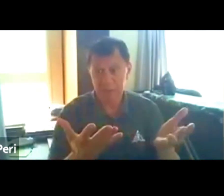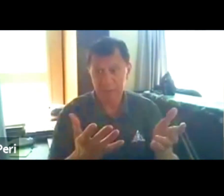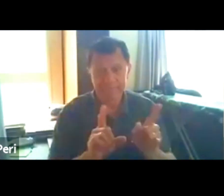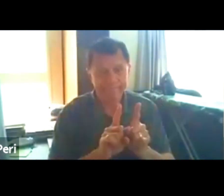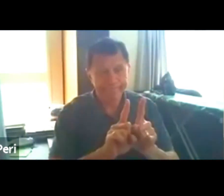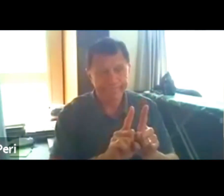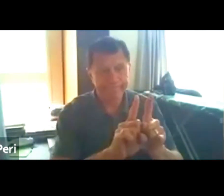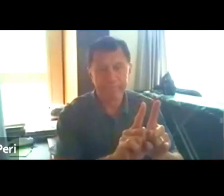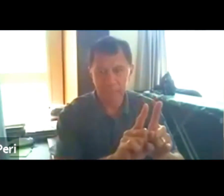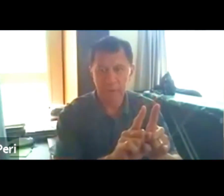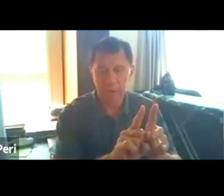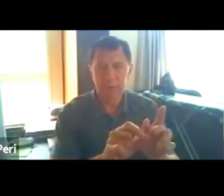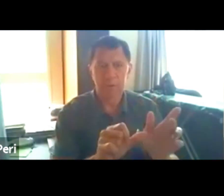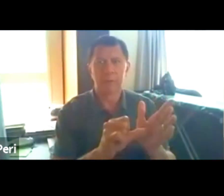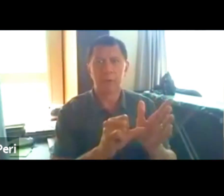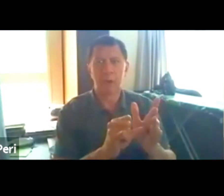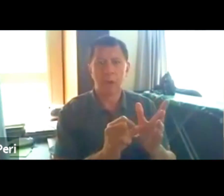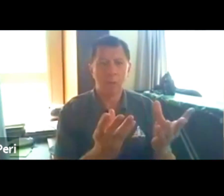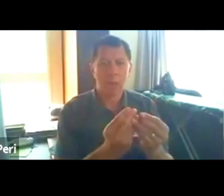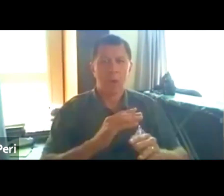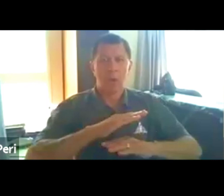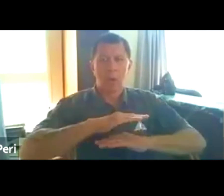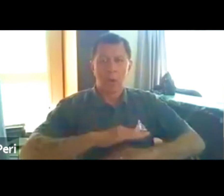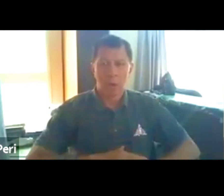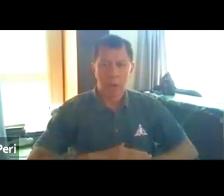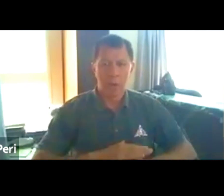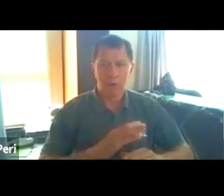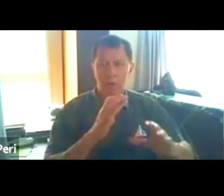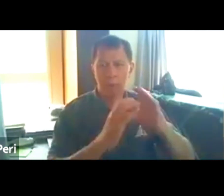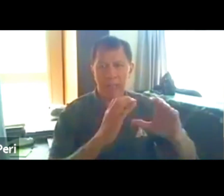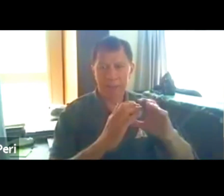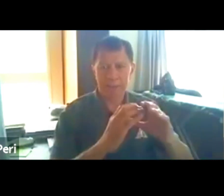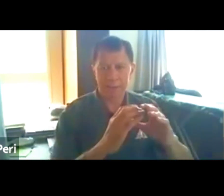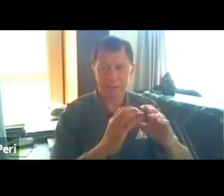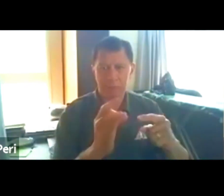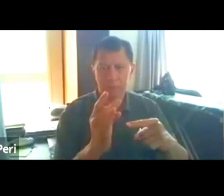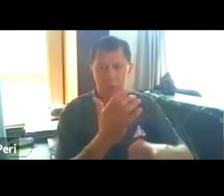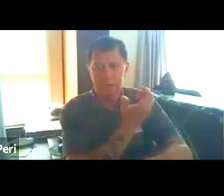being there 1 hour, it ended up being 2 hours. But after